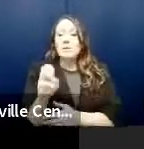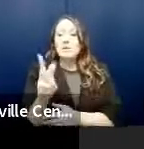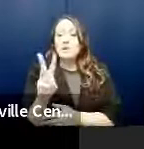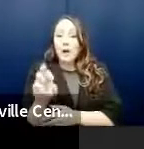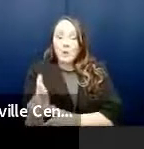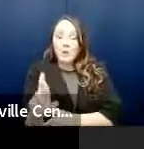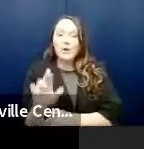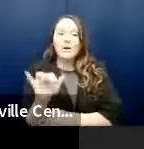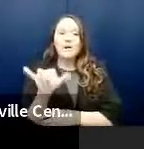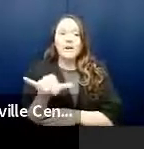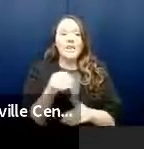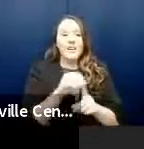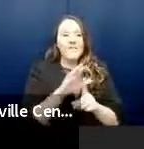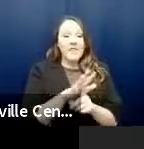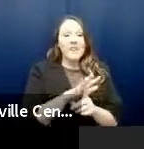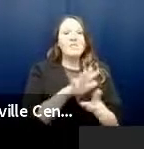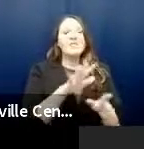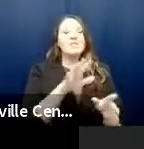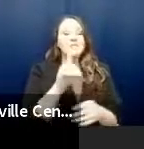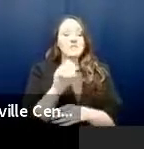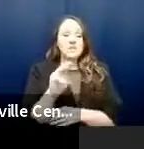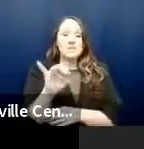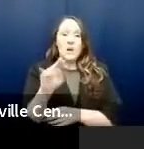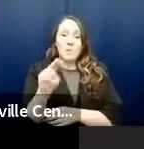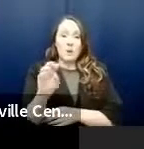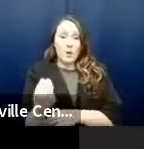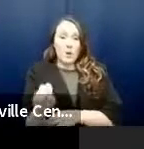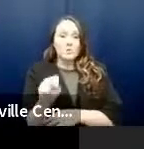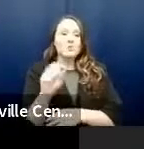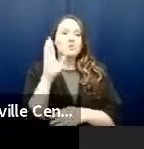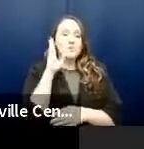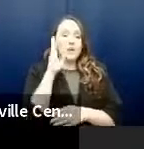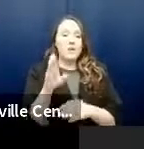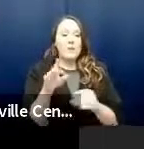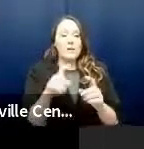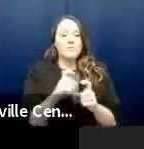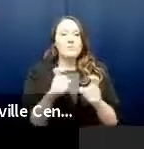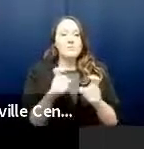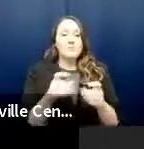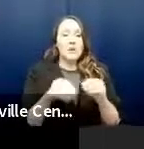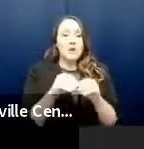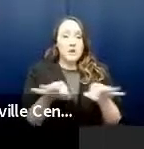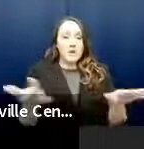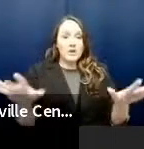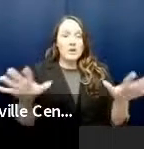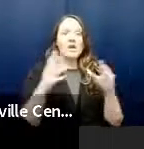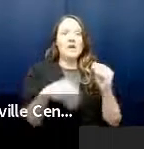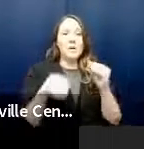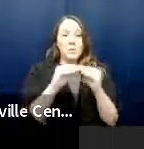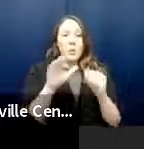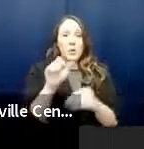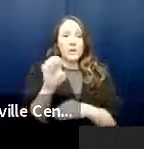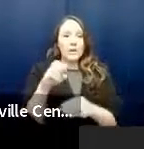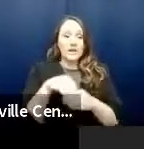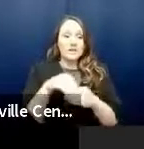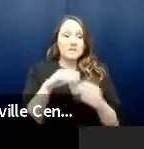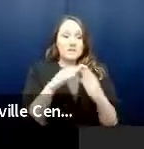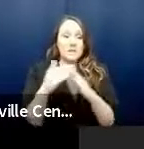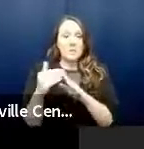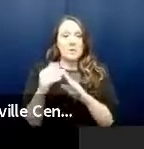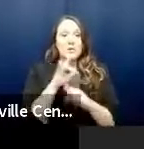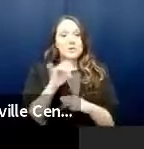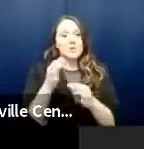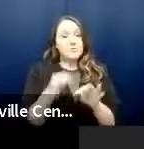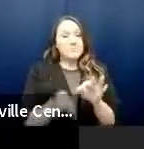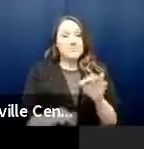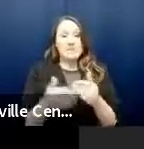a domino effect that ends with more cases in our community. And it's really easy to do that